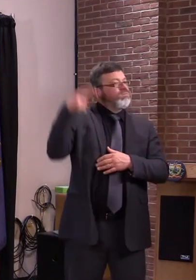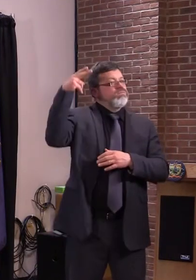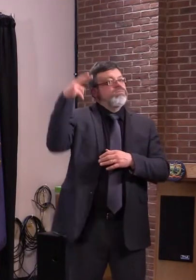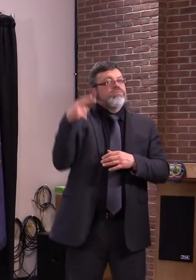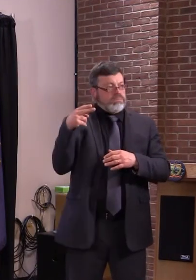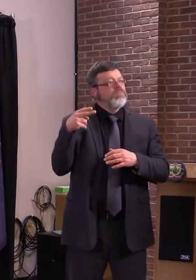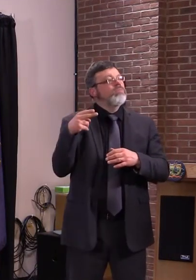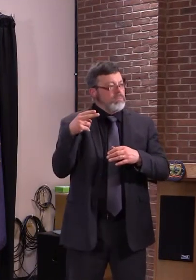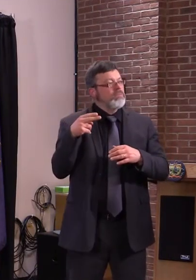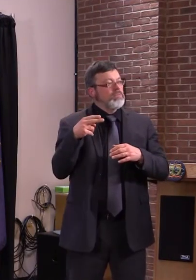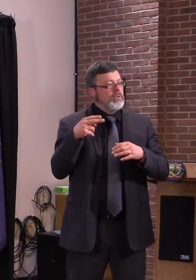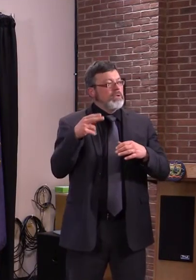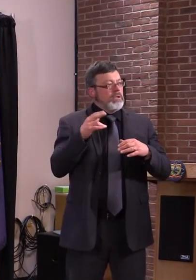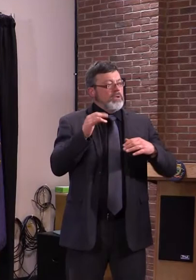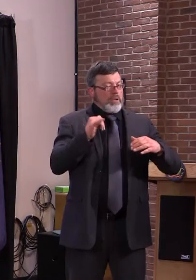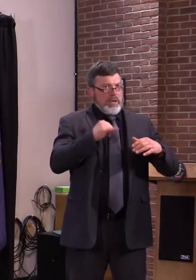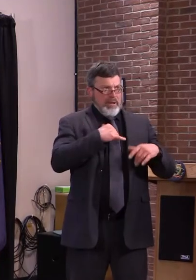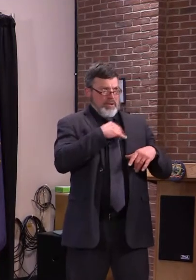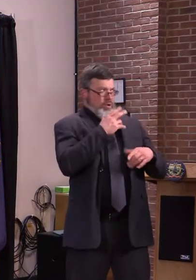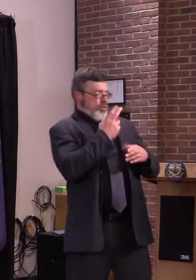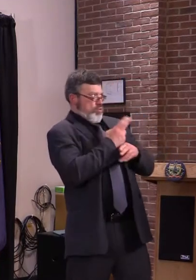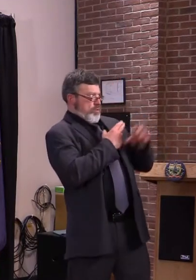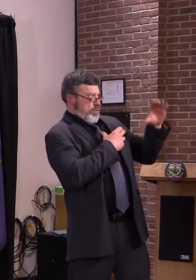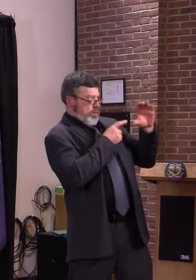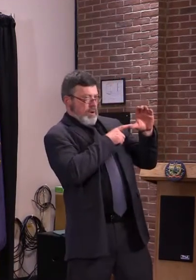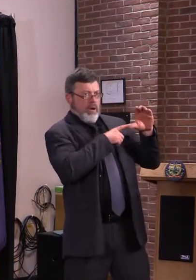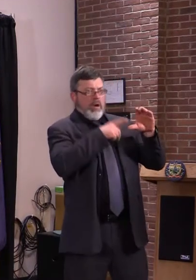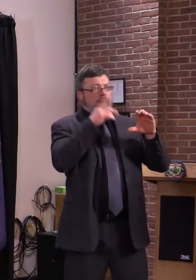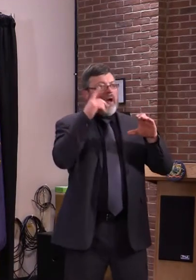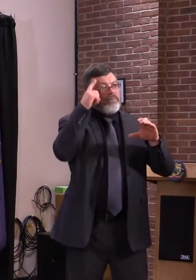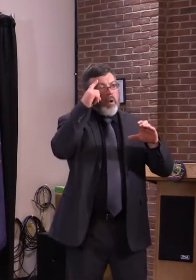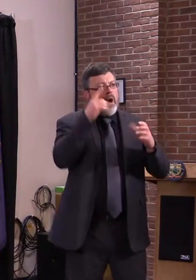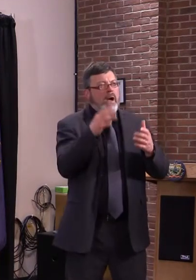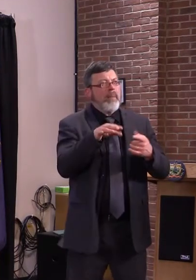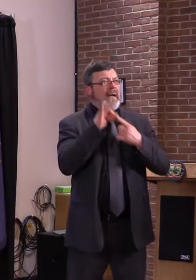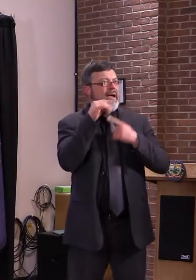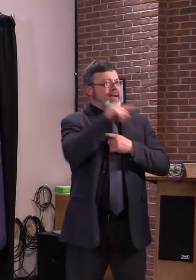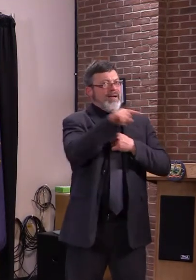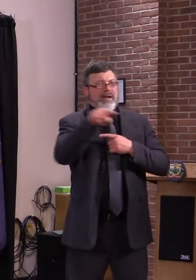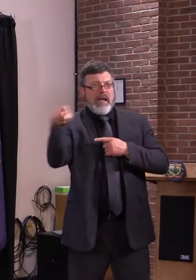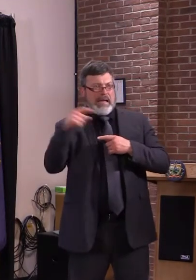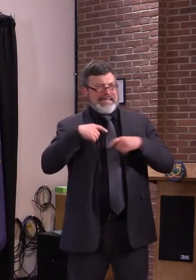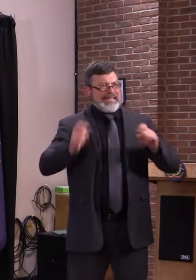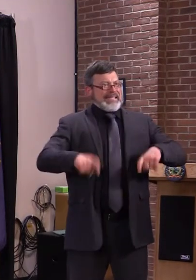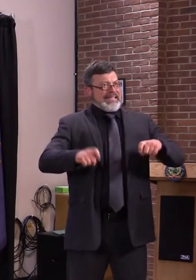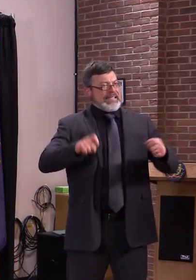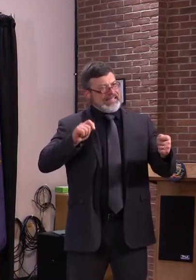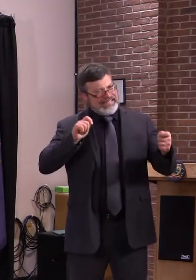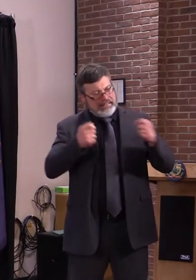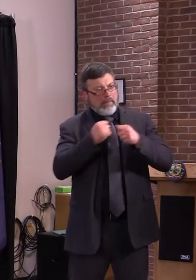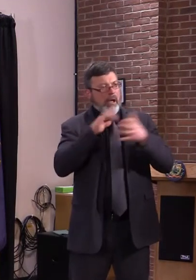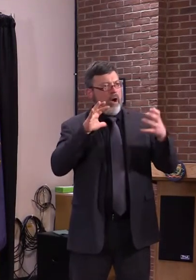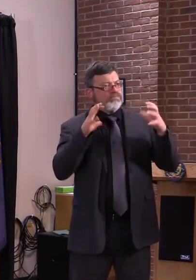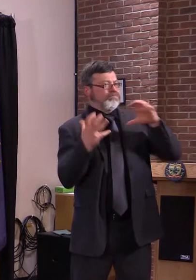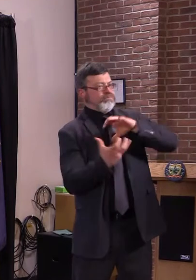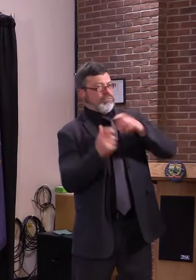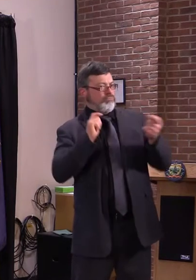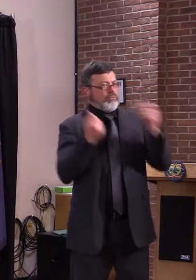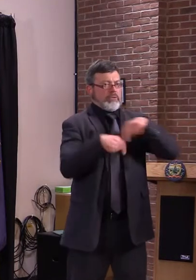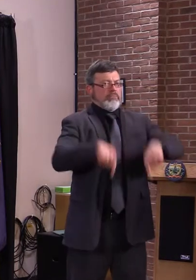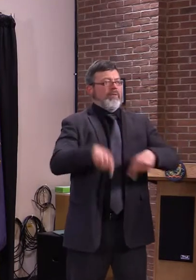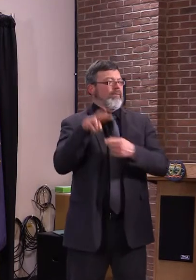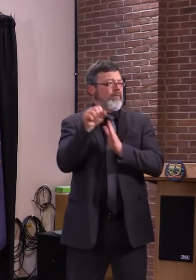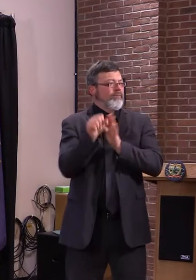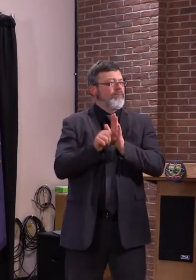tangible, transformative initiatives. Specifically, I ask that the funding be dedicated to housing,